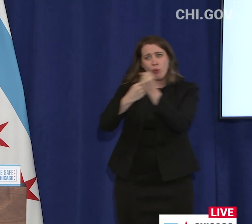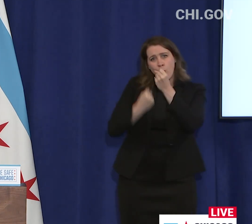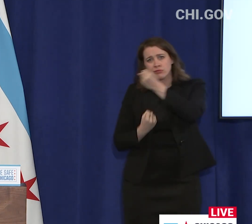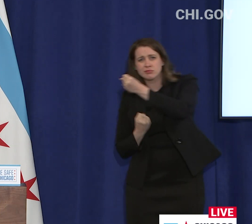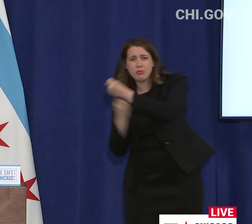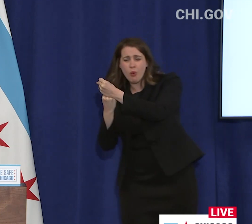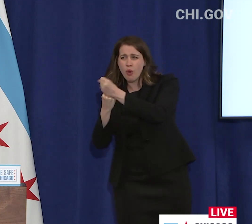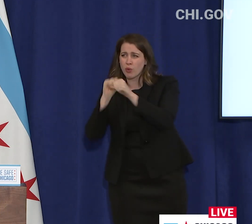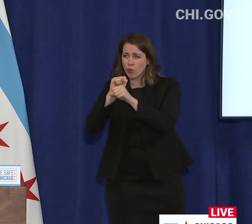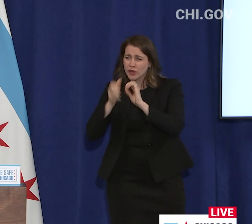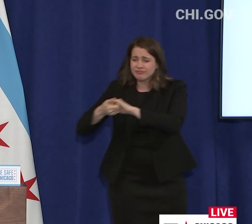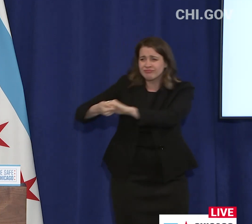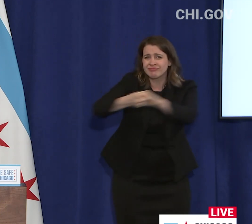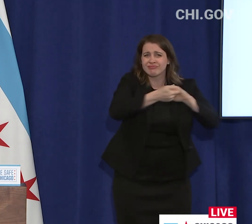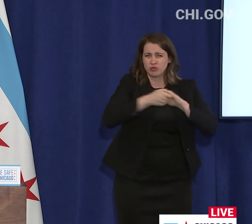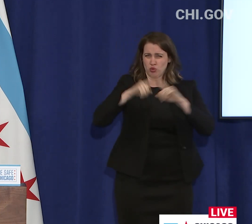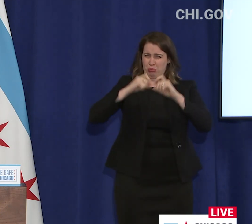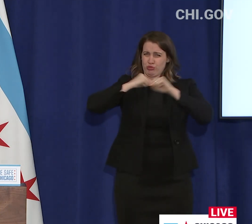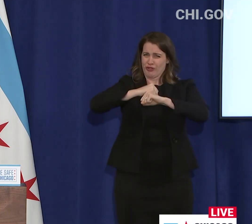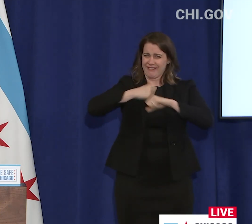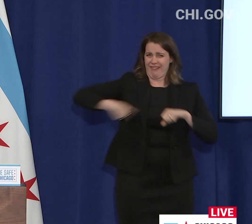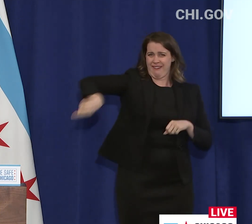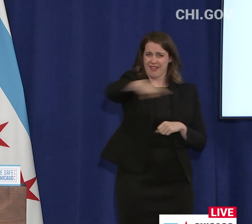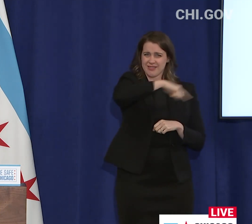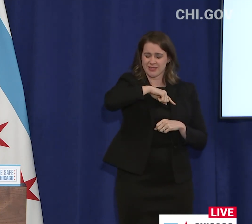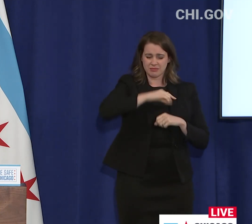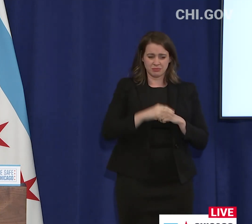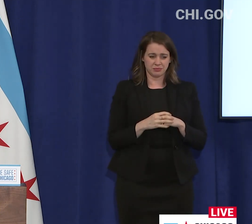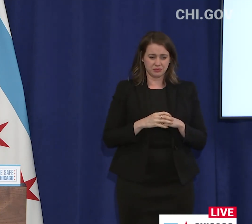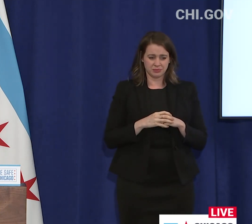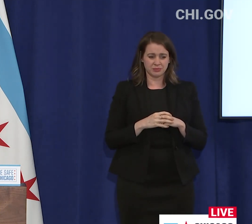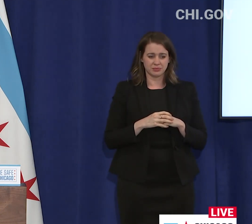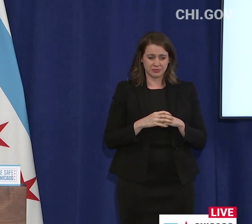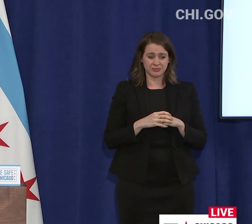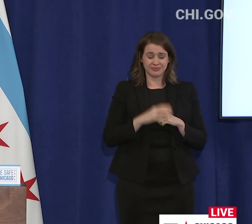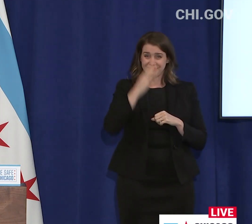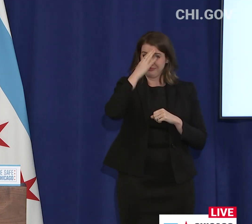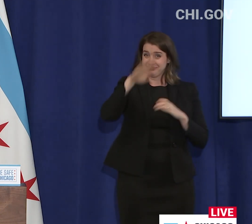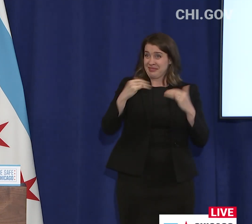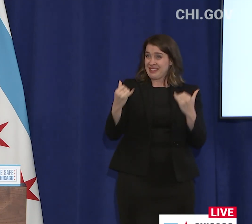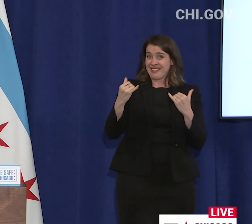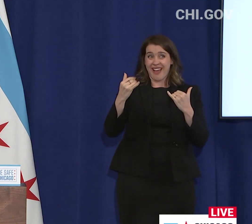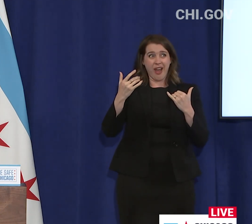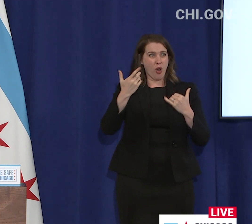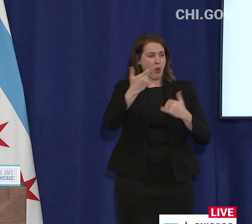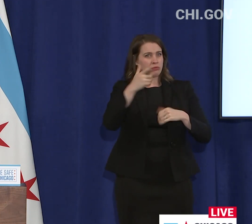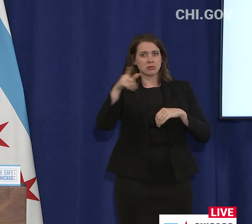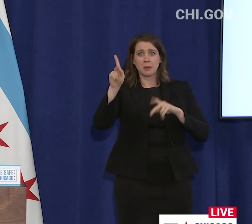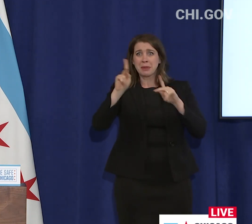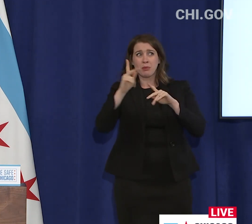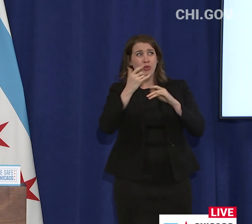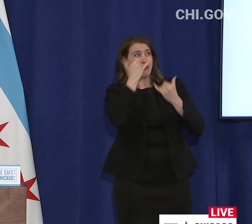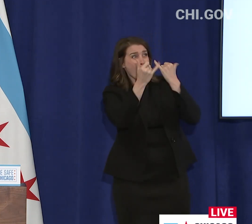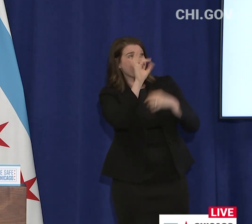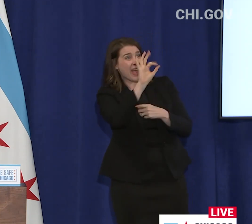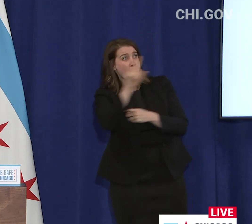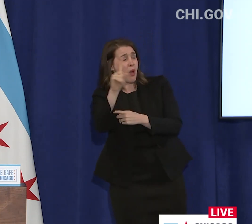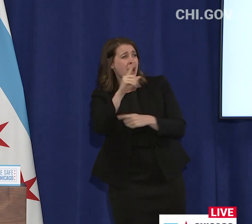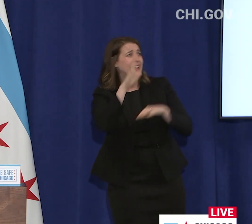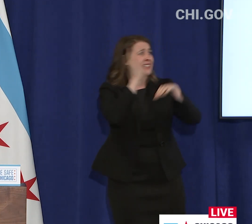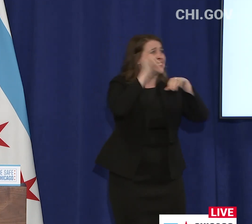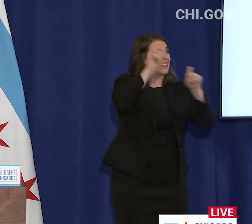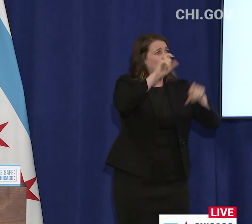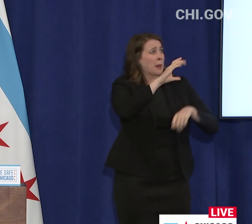protecting all of us. They are responding to thousands of calls for service every day in every neighborhood and